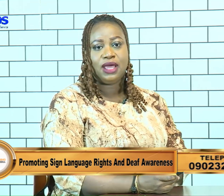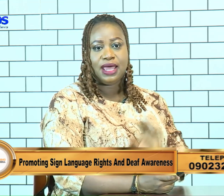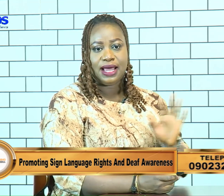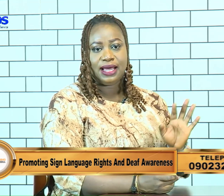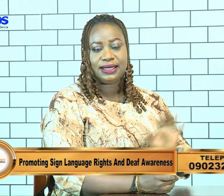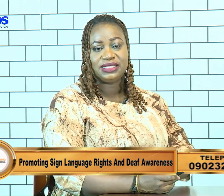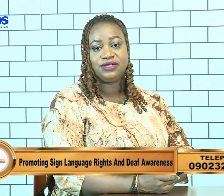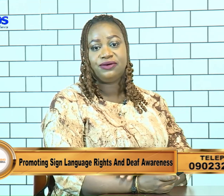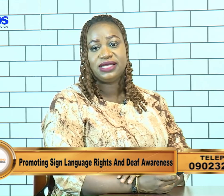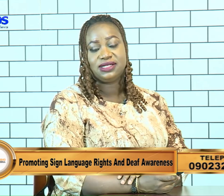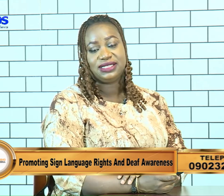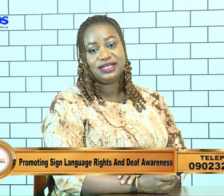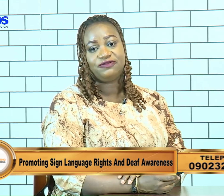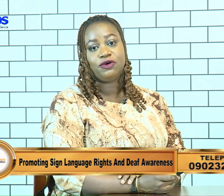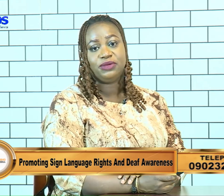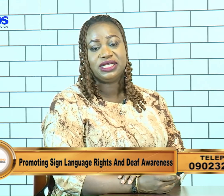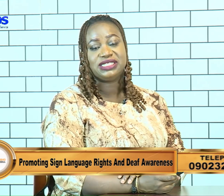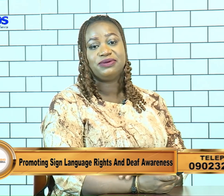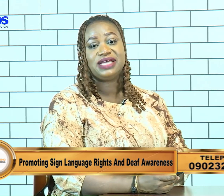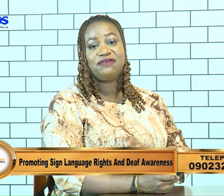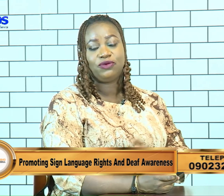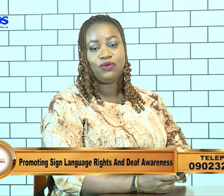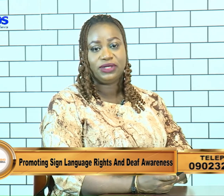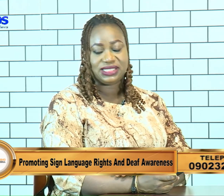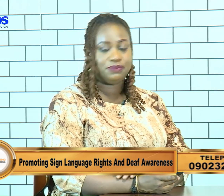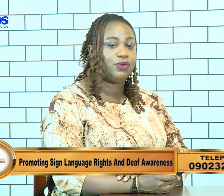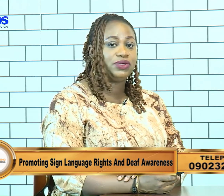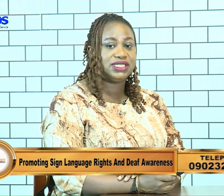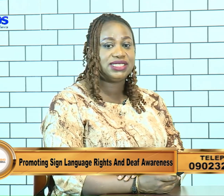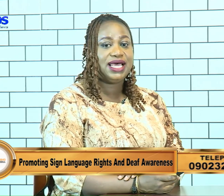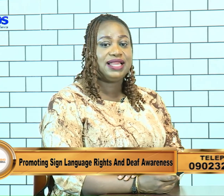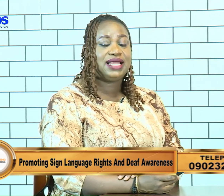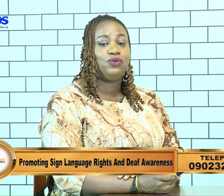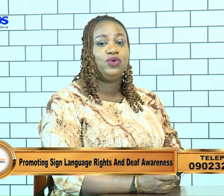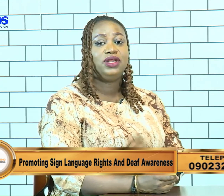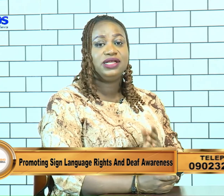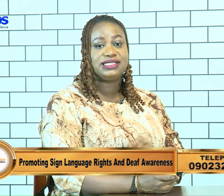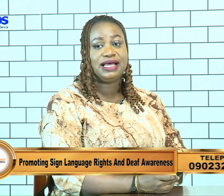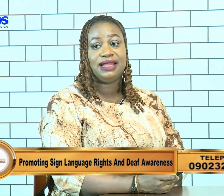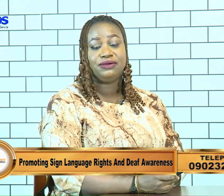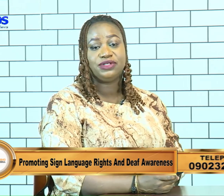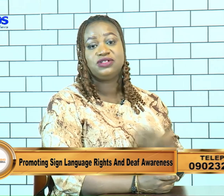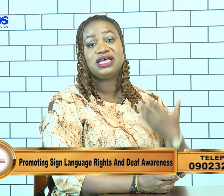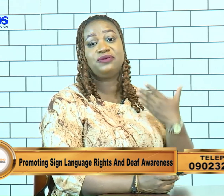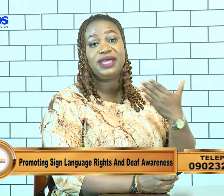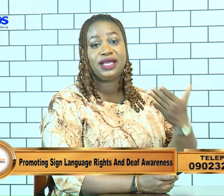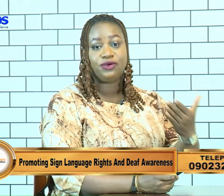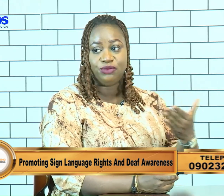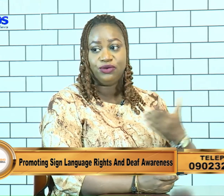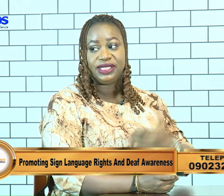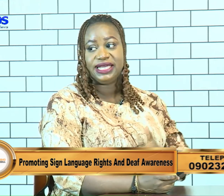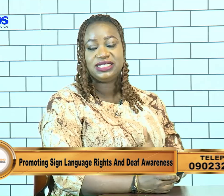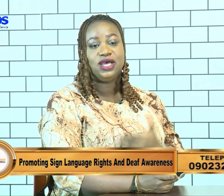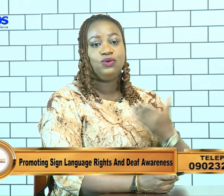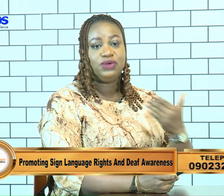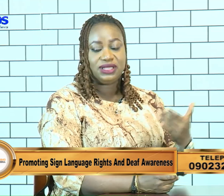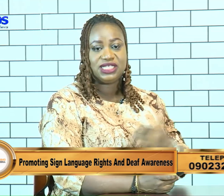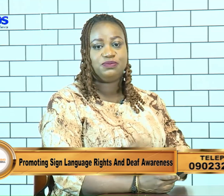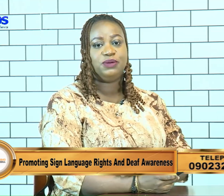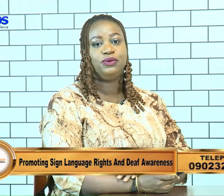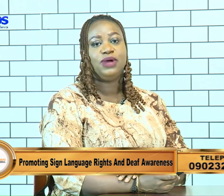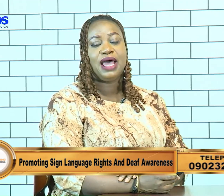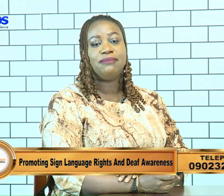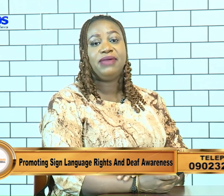people categorized under deaf community, but everyone, it's important that we learn sign language so that we can communicate with